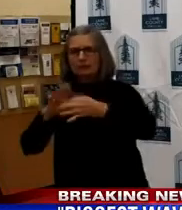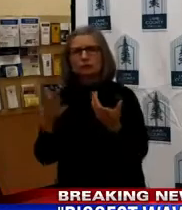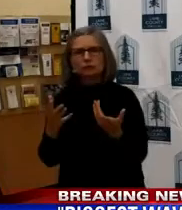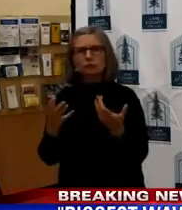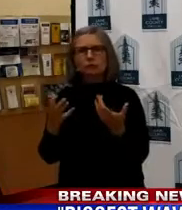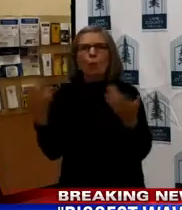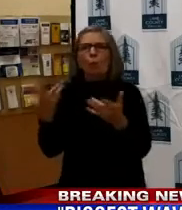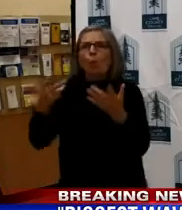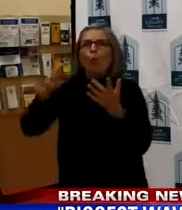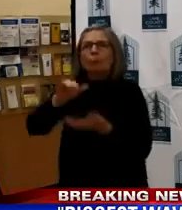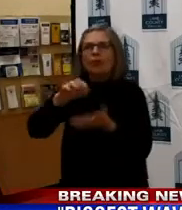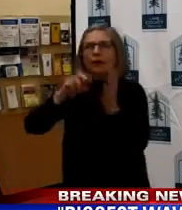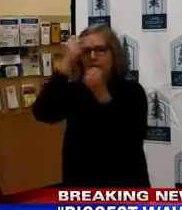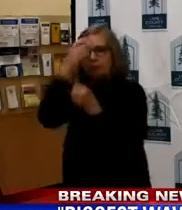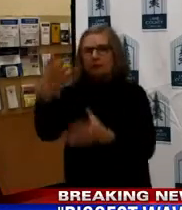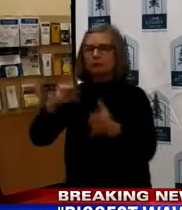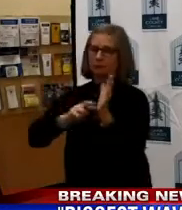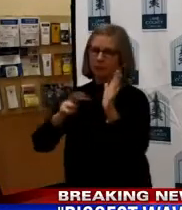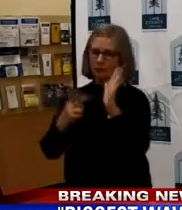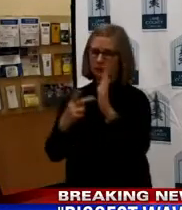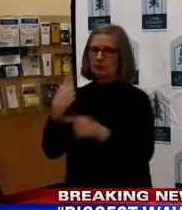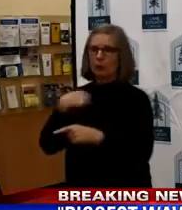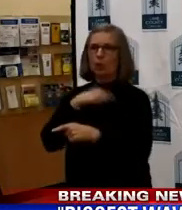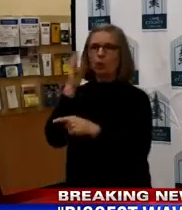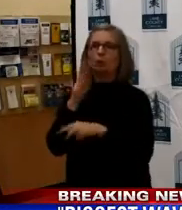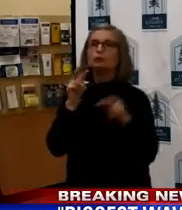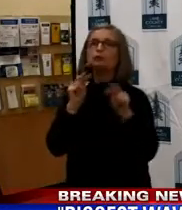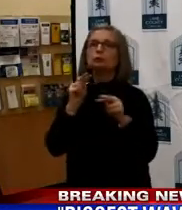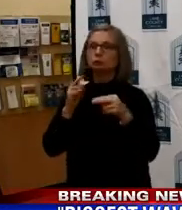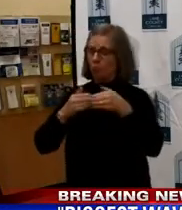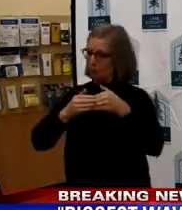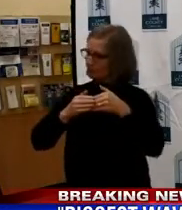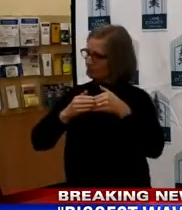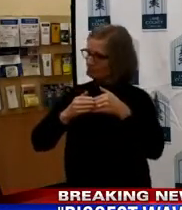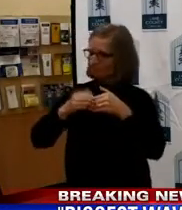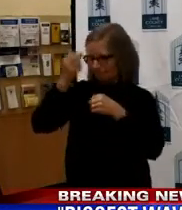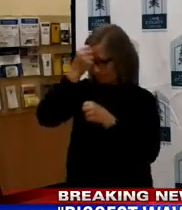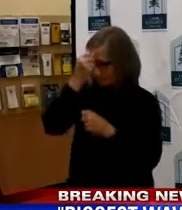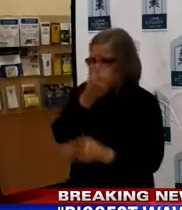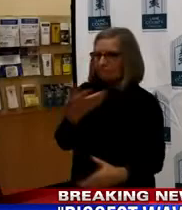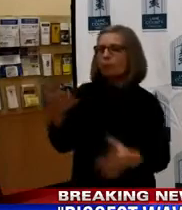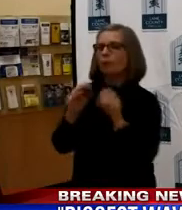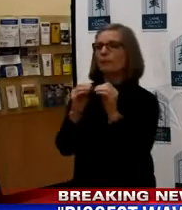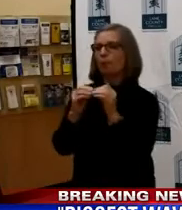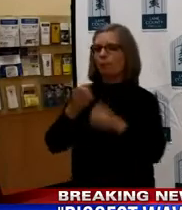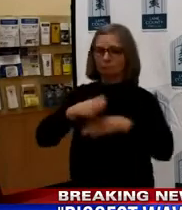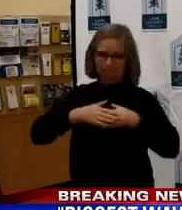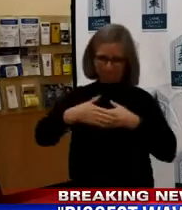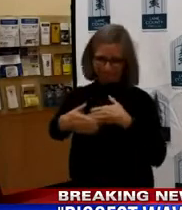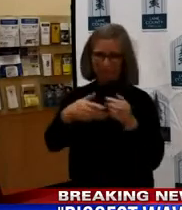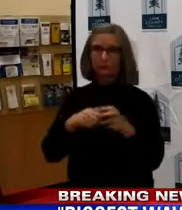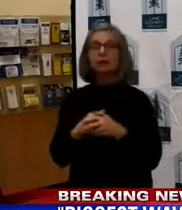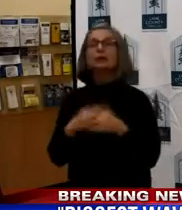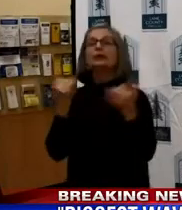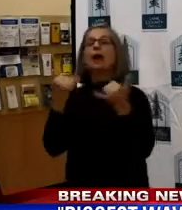information and sharing that with you as we go forward. At this time, I will take any questions from our media.